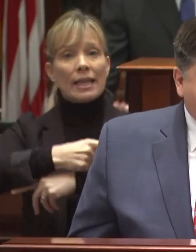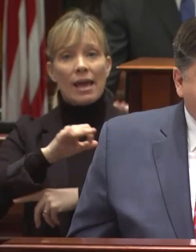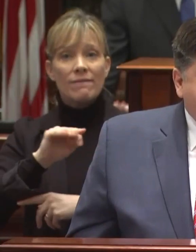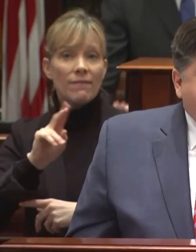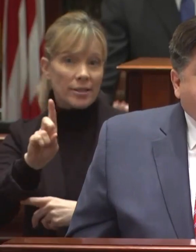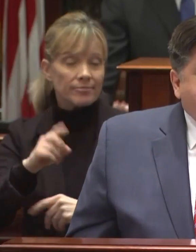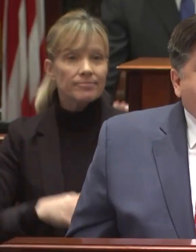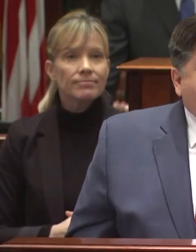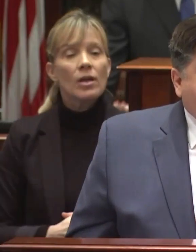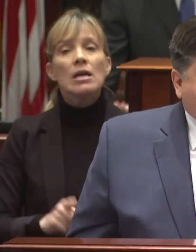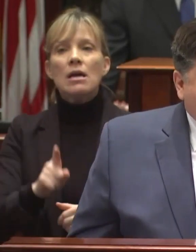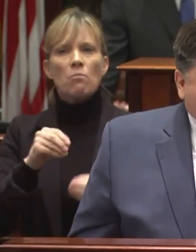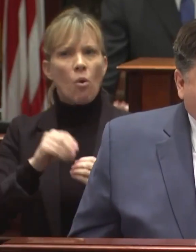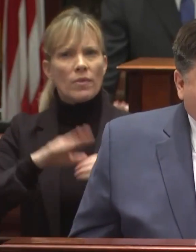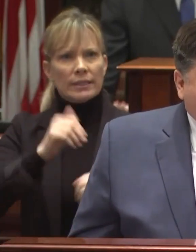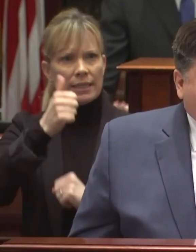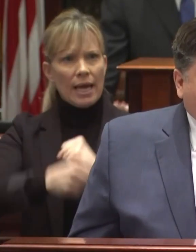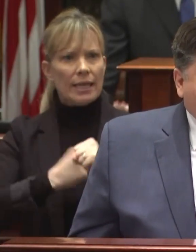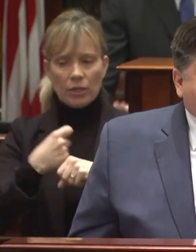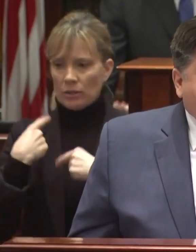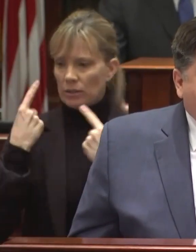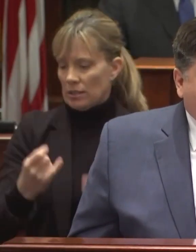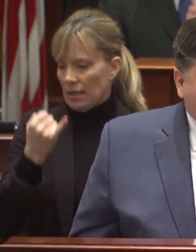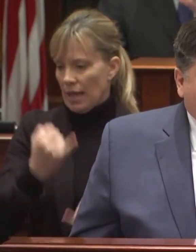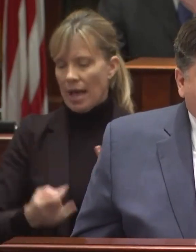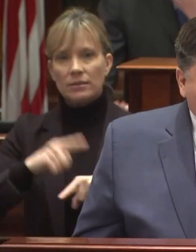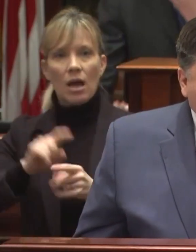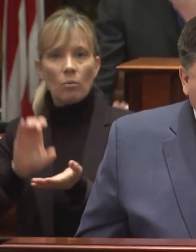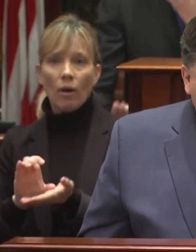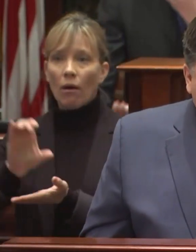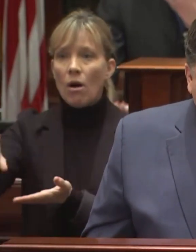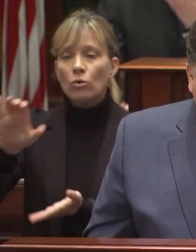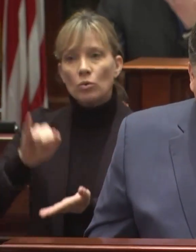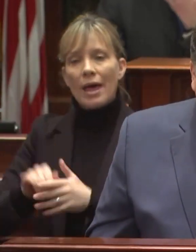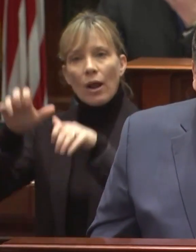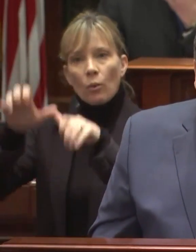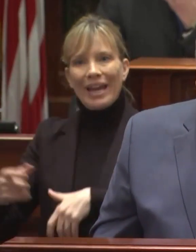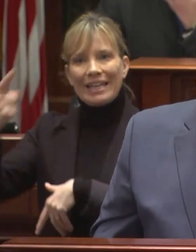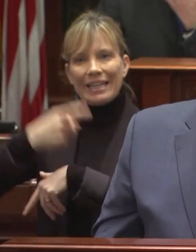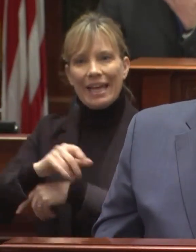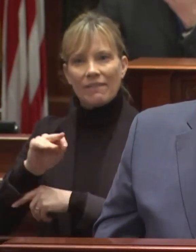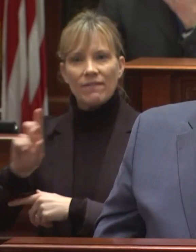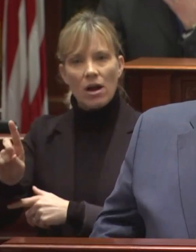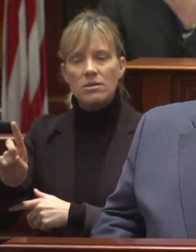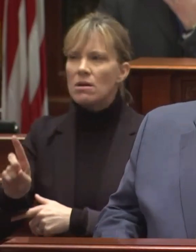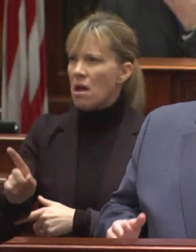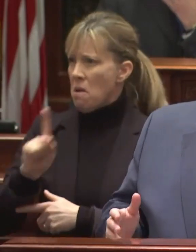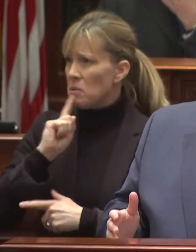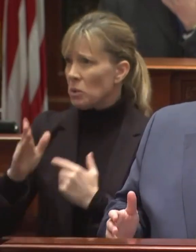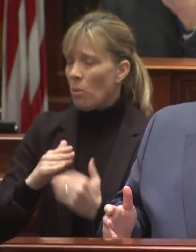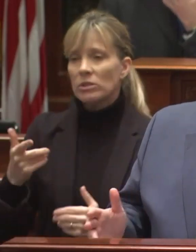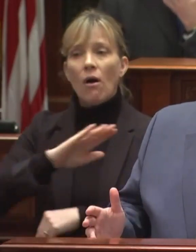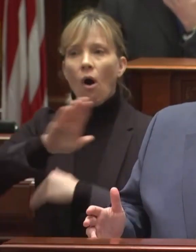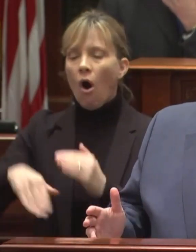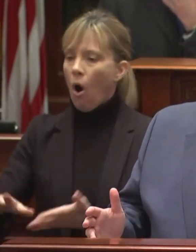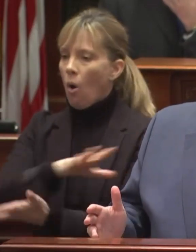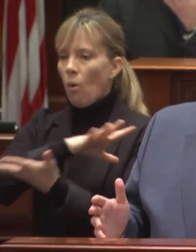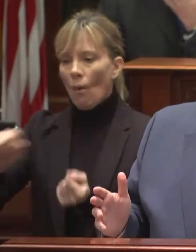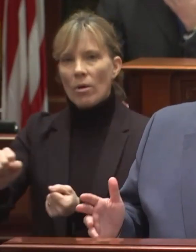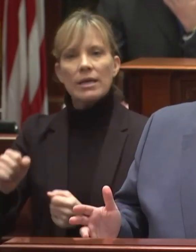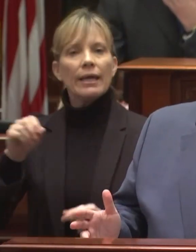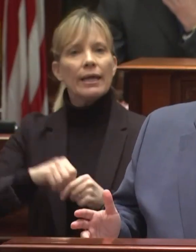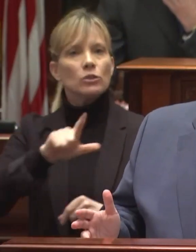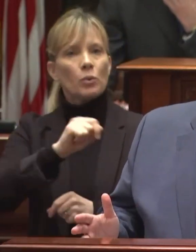fund. It's been more than a decade since the last contribution was made to the rainy day fund, and it was almost entirely wiped out